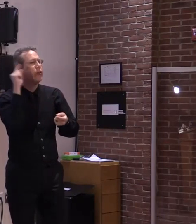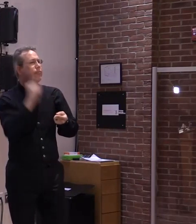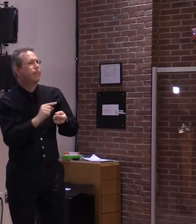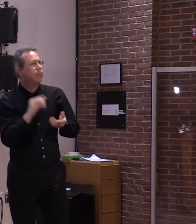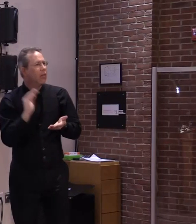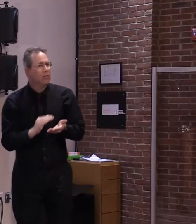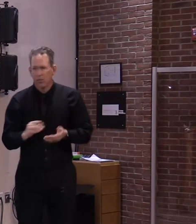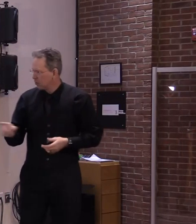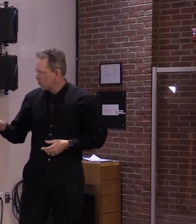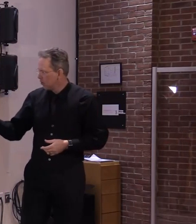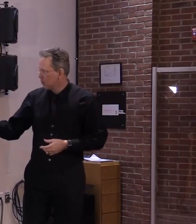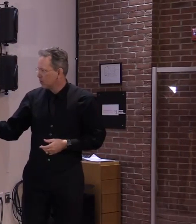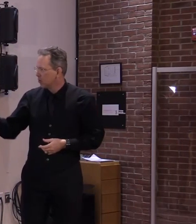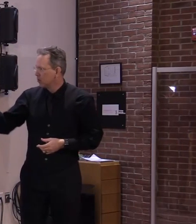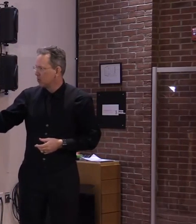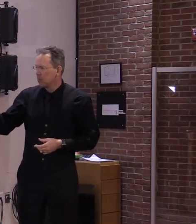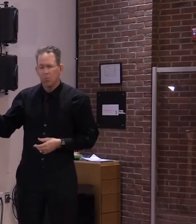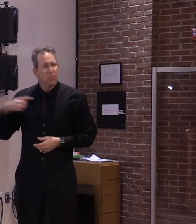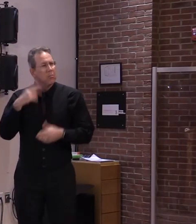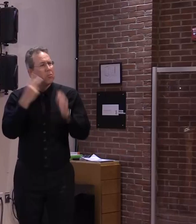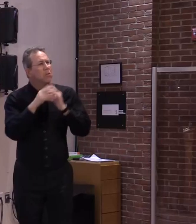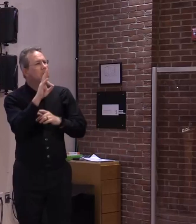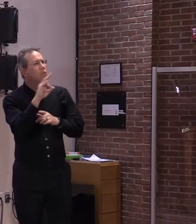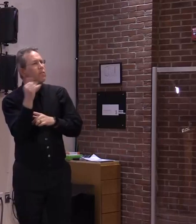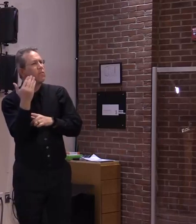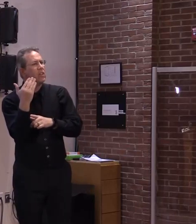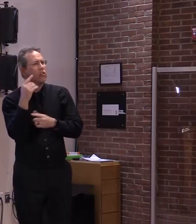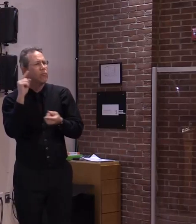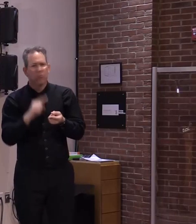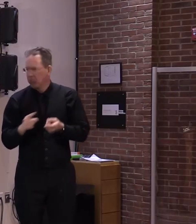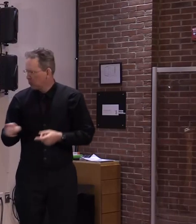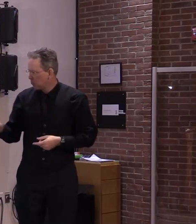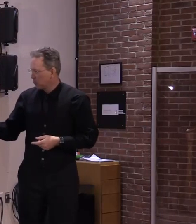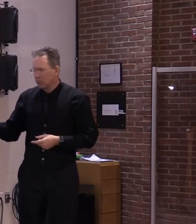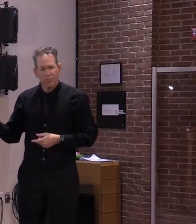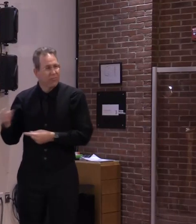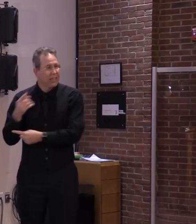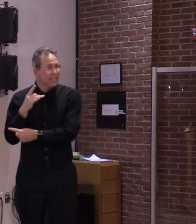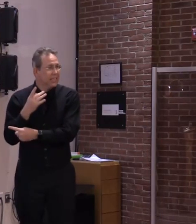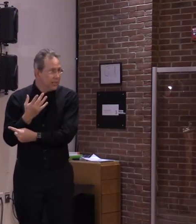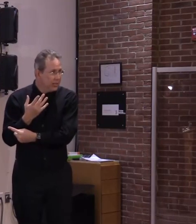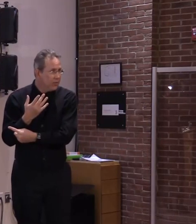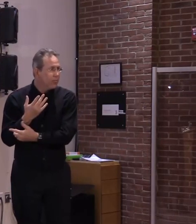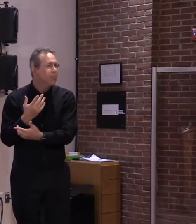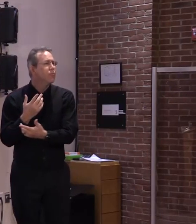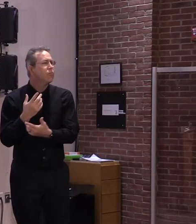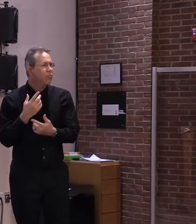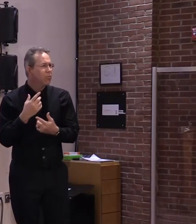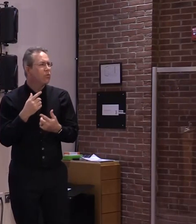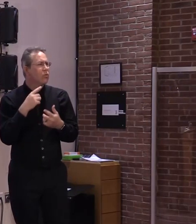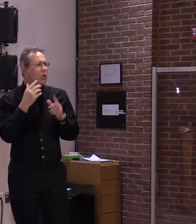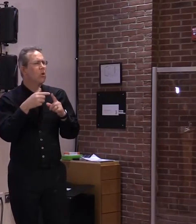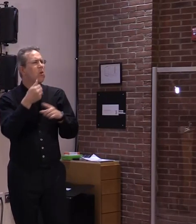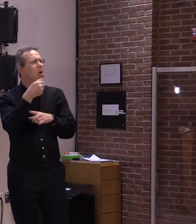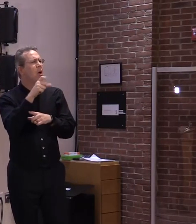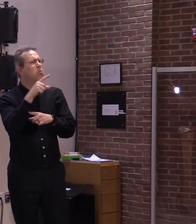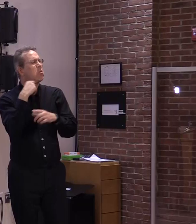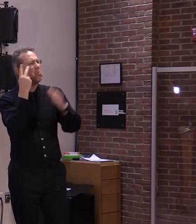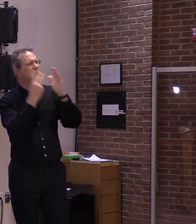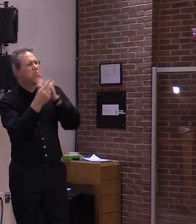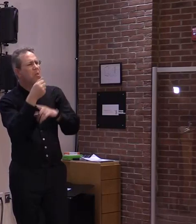month. But we still anticipate lower fatality rates into April and plan to provide a longer range